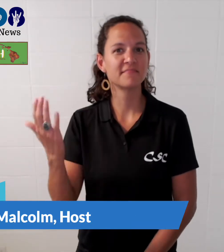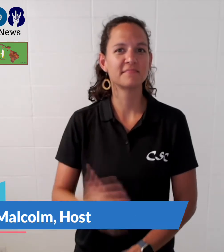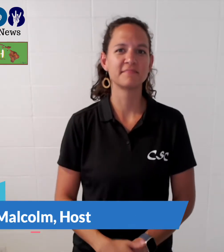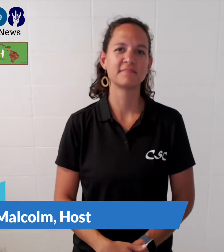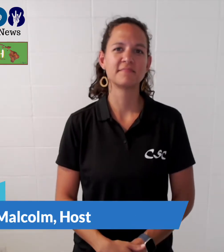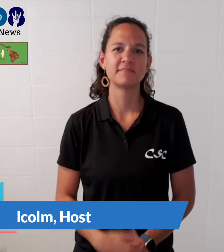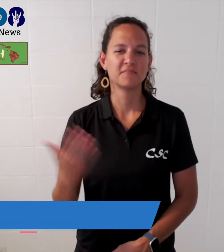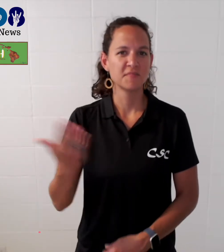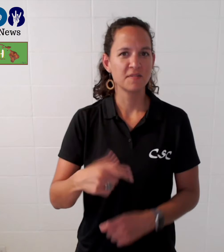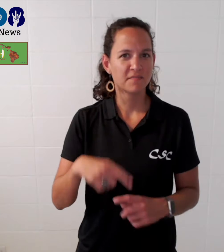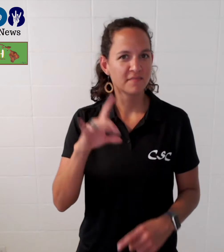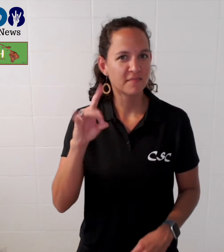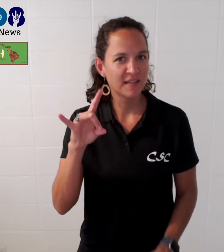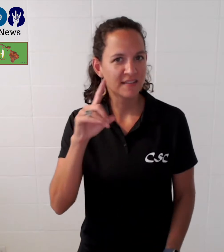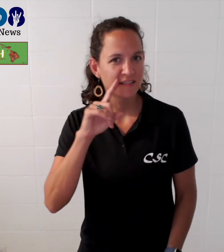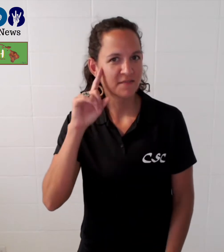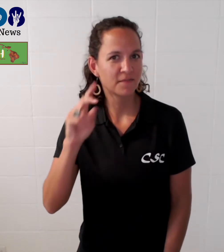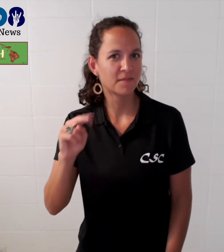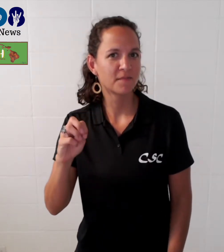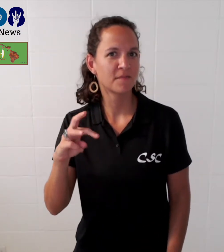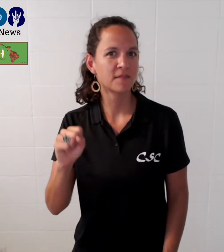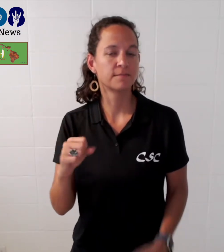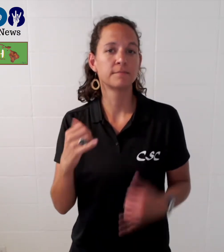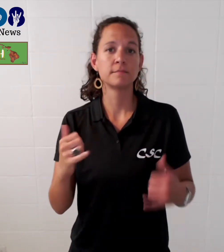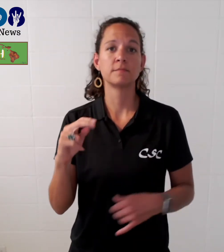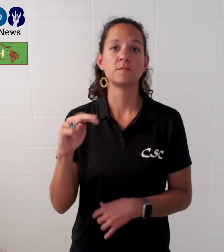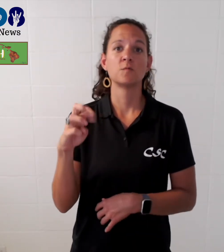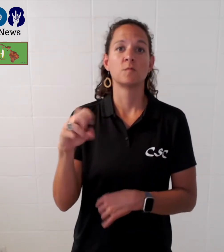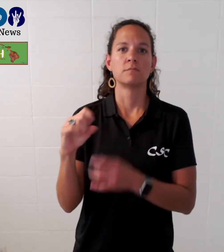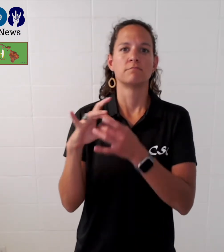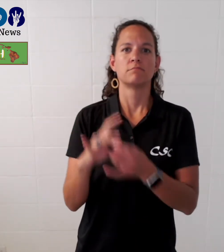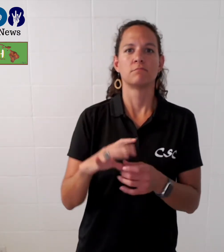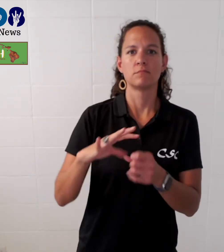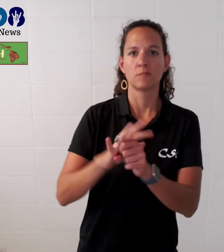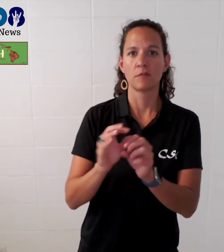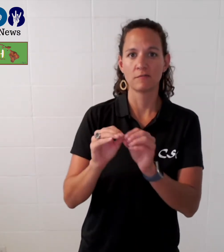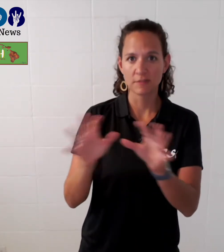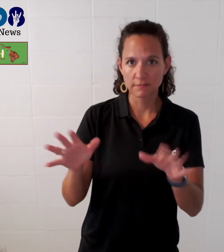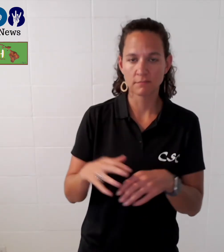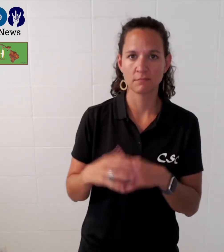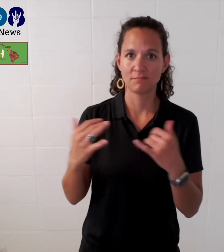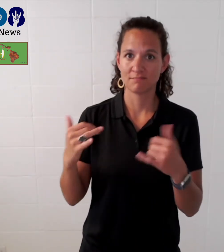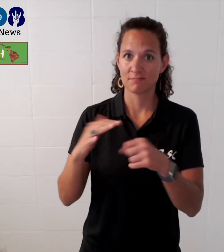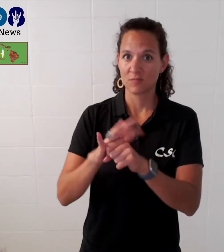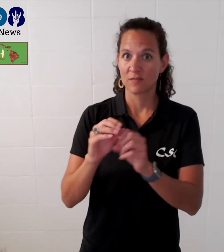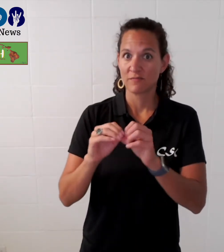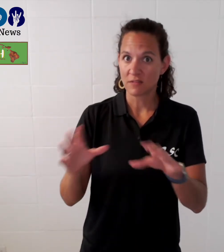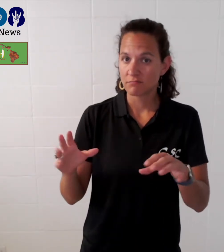Aloha! Welcome to 808 Deaf News. Today's news is about the spread of COVID.